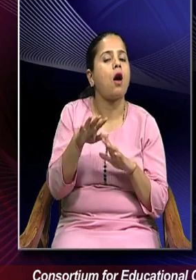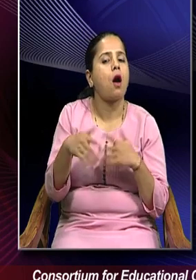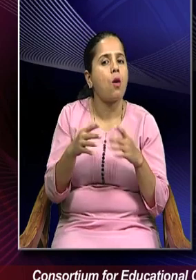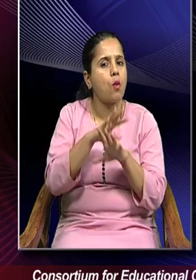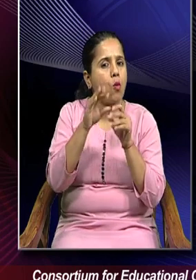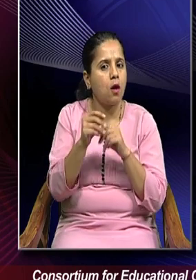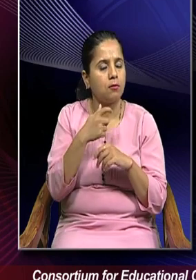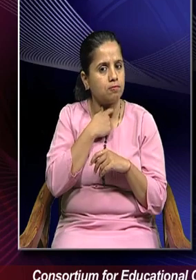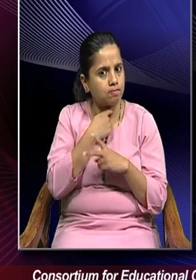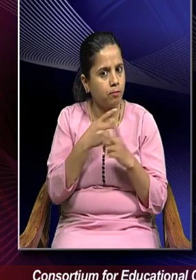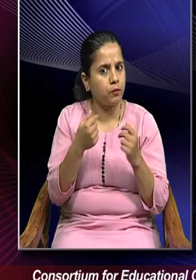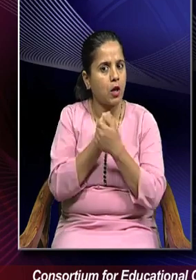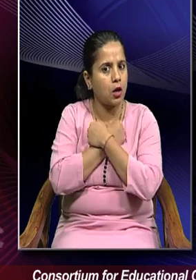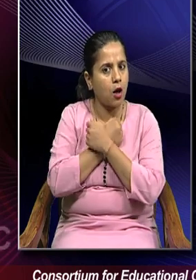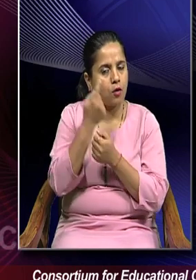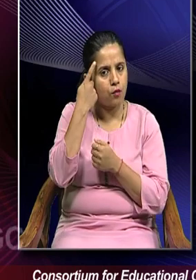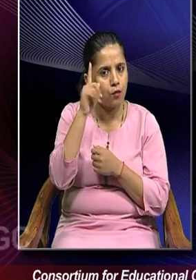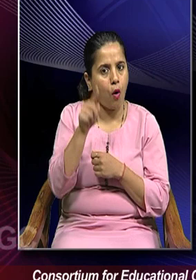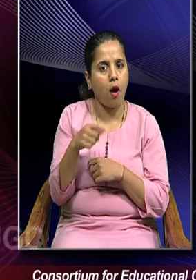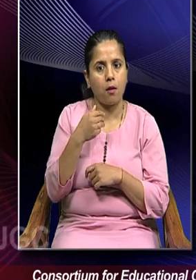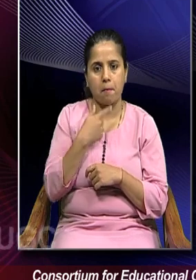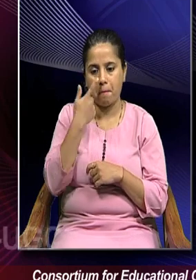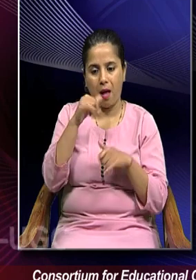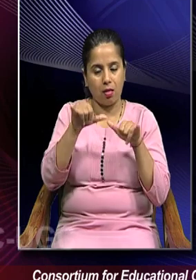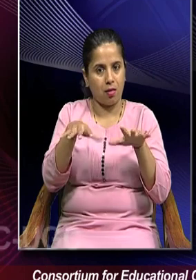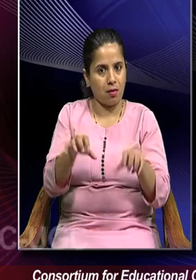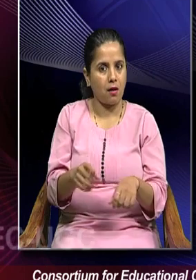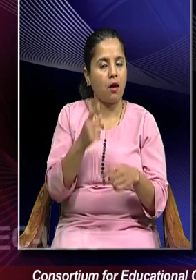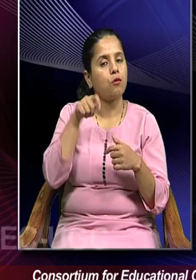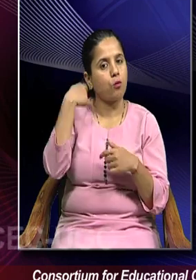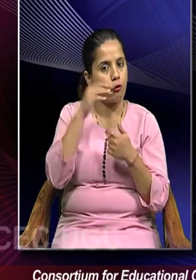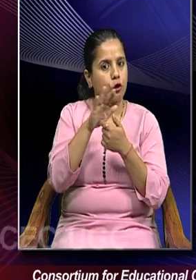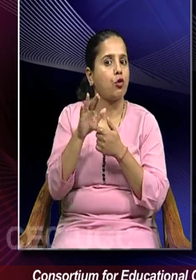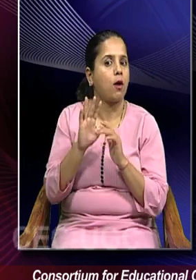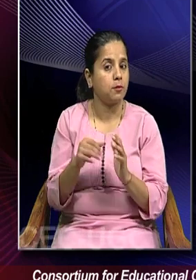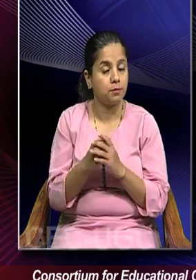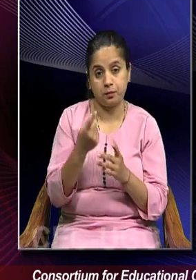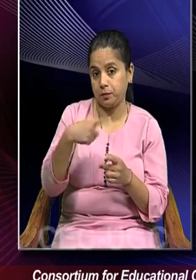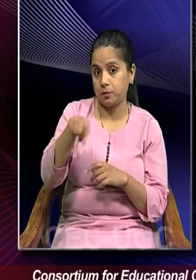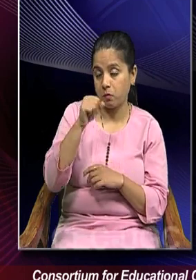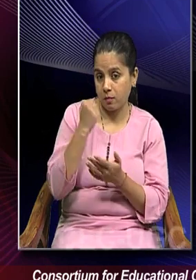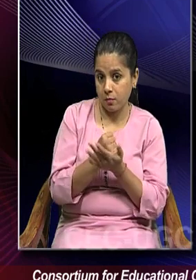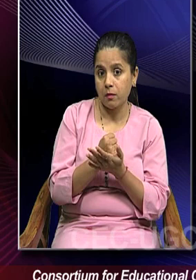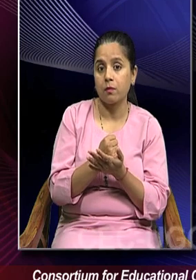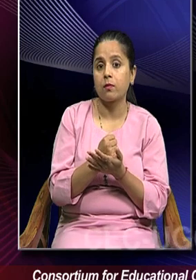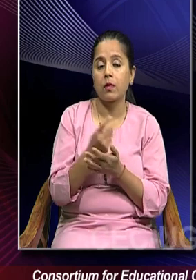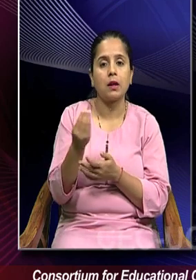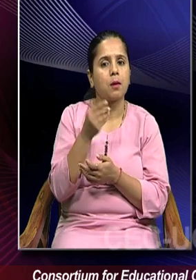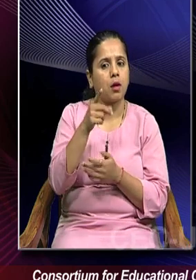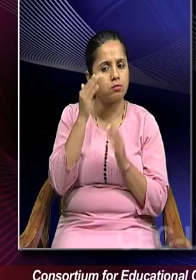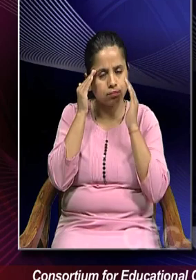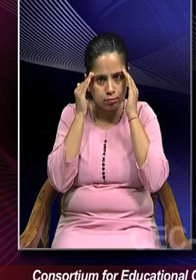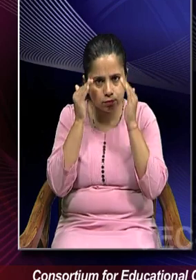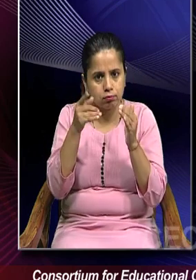kind of commitment or the love for motherland is shown in the film. And you have to have some kind of a